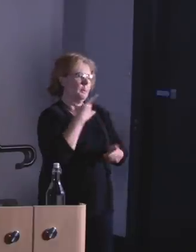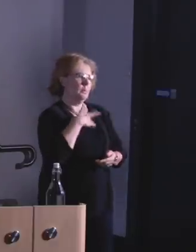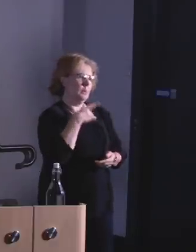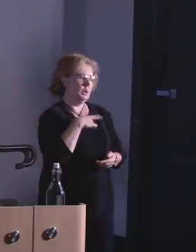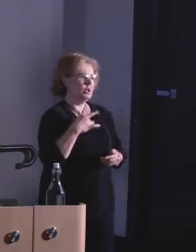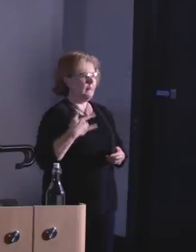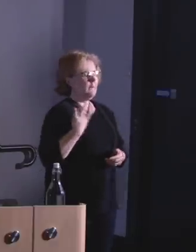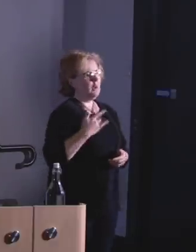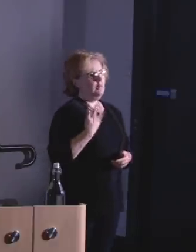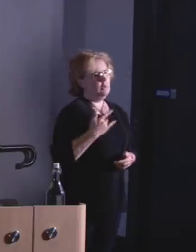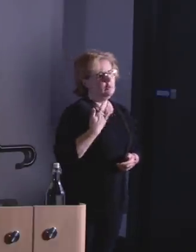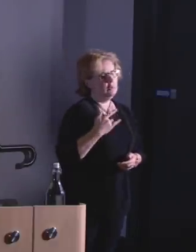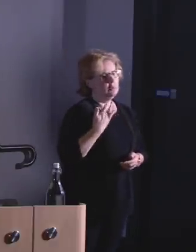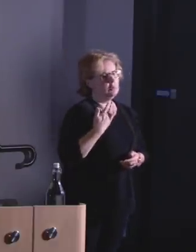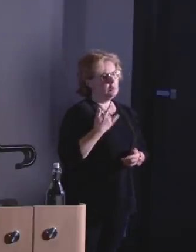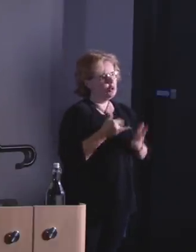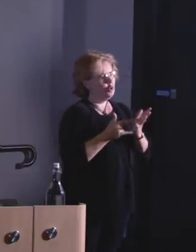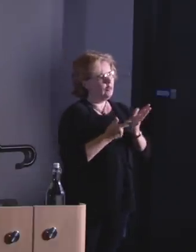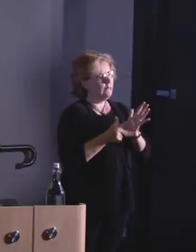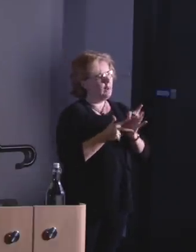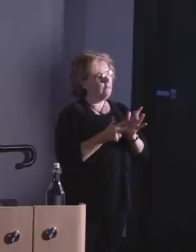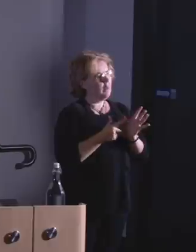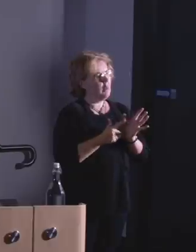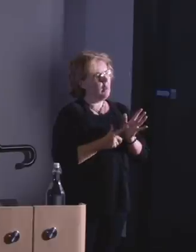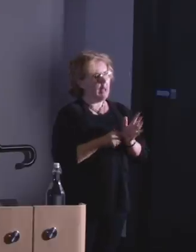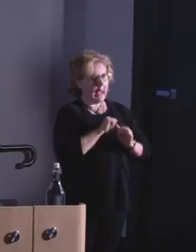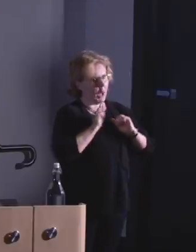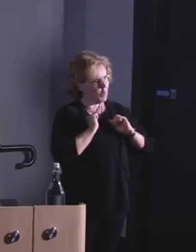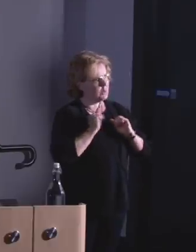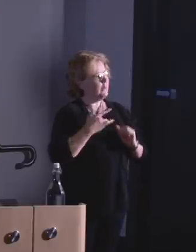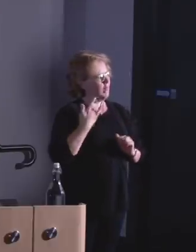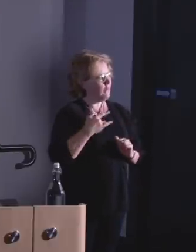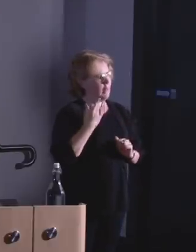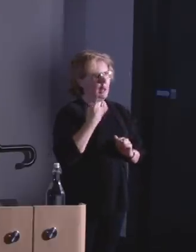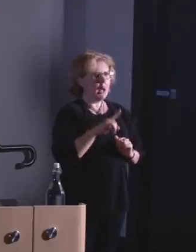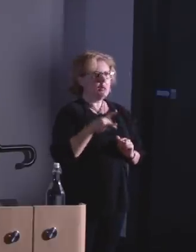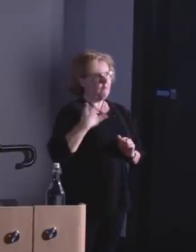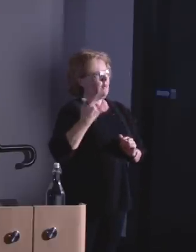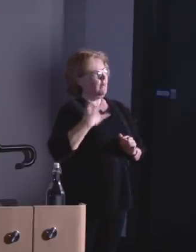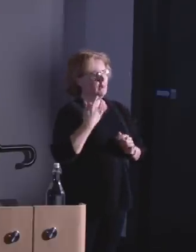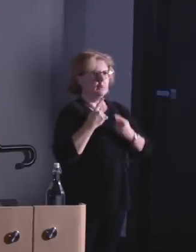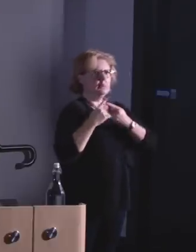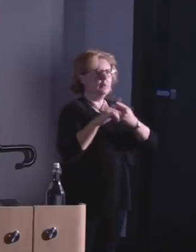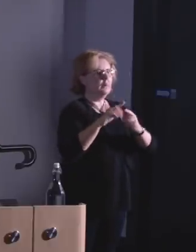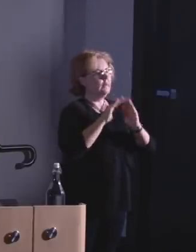the survival, our survival and the survival of our planet. So I spoke to you